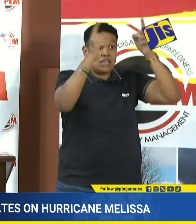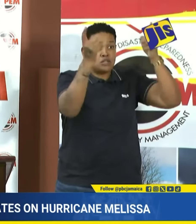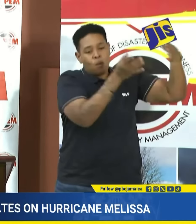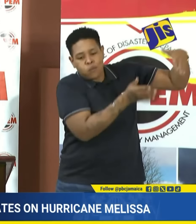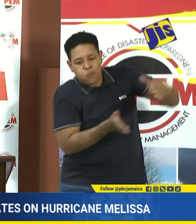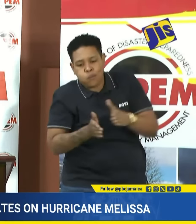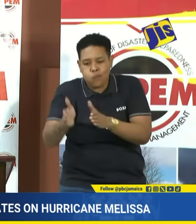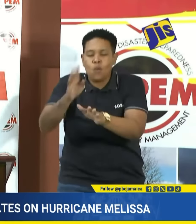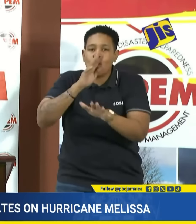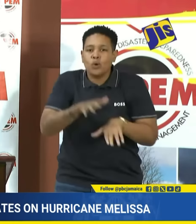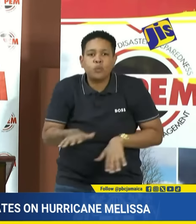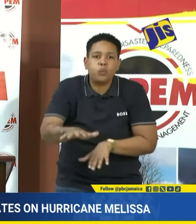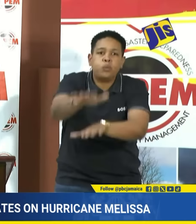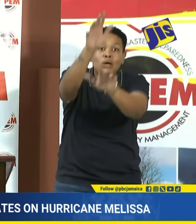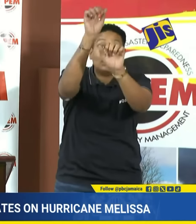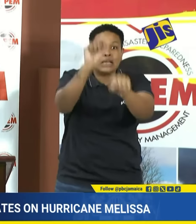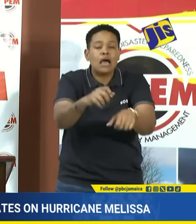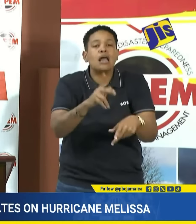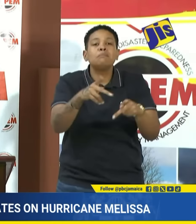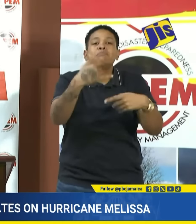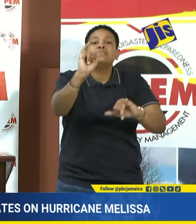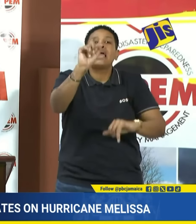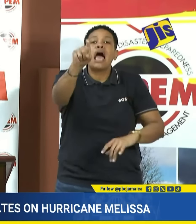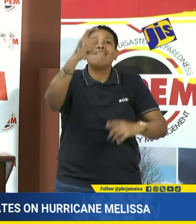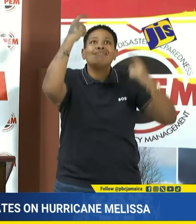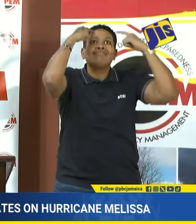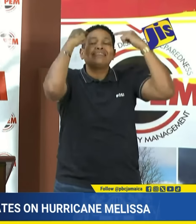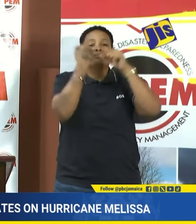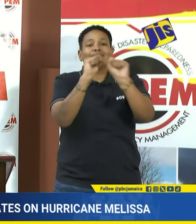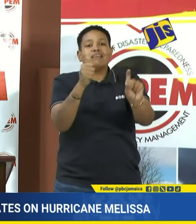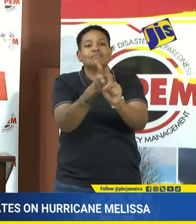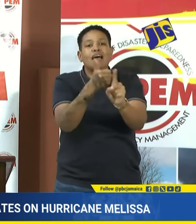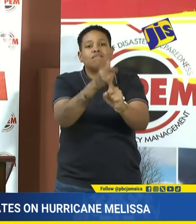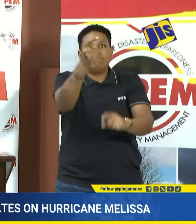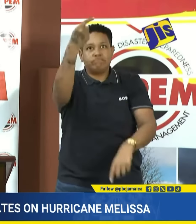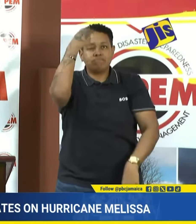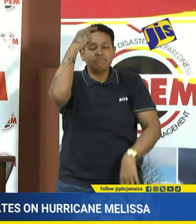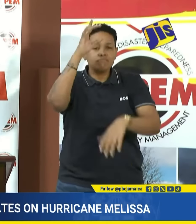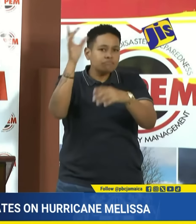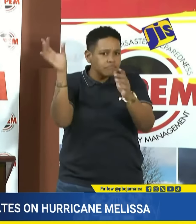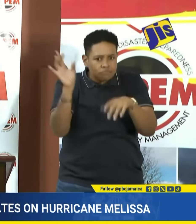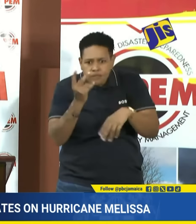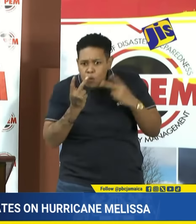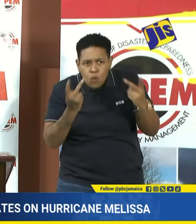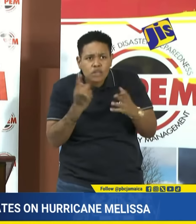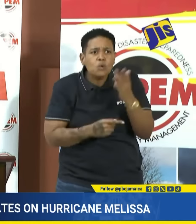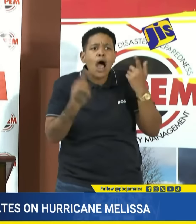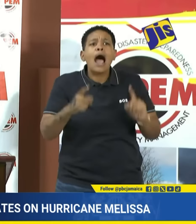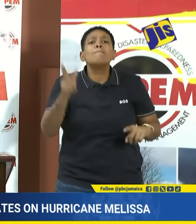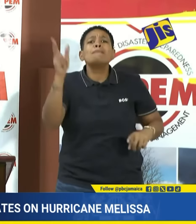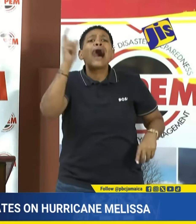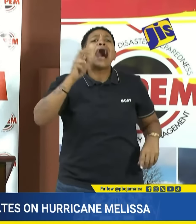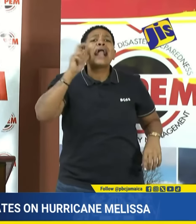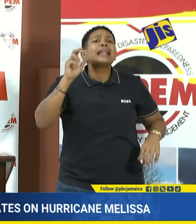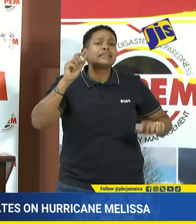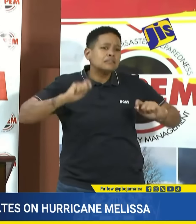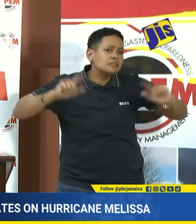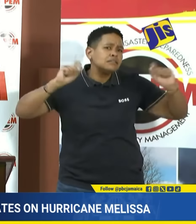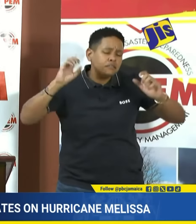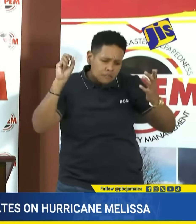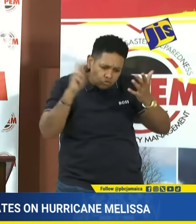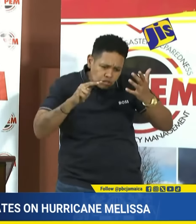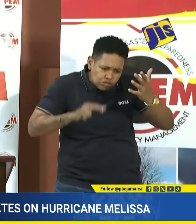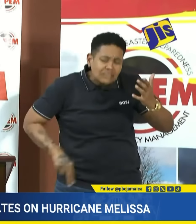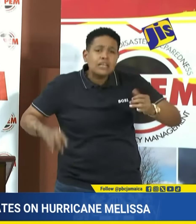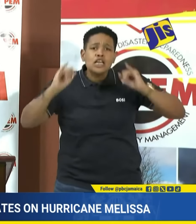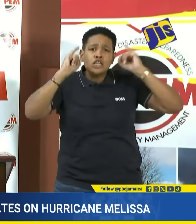to move, persons still have to take their safety in mind and watch what is happening and listen to the bulletins and listen